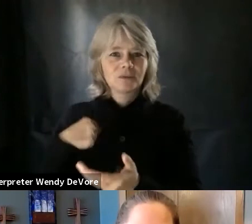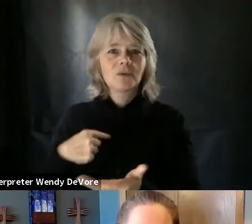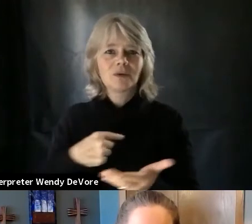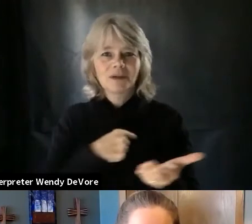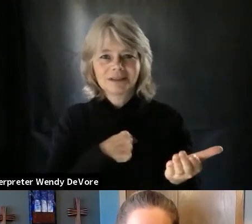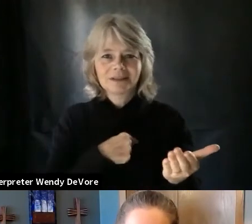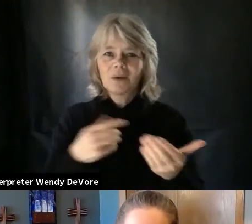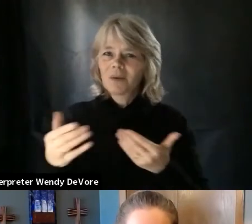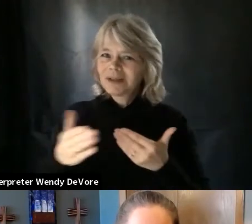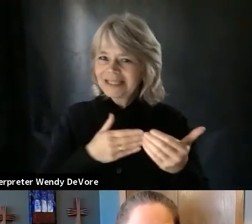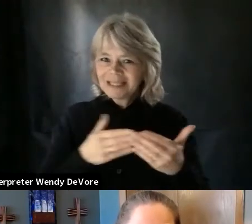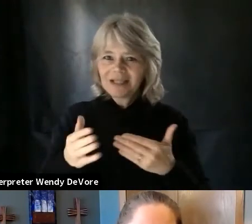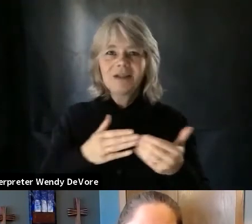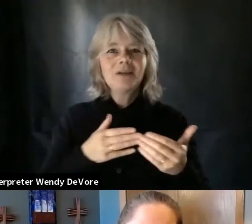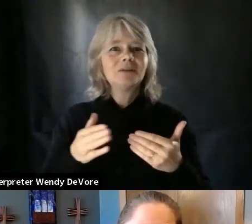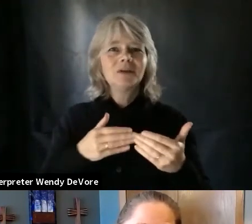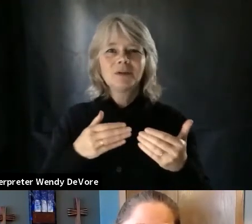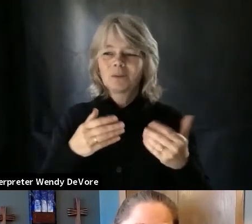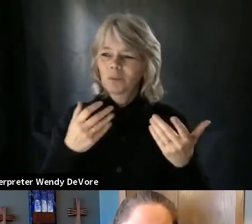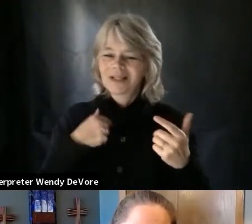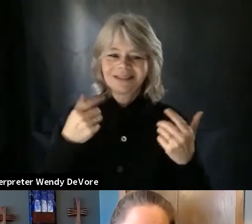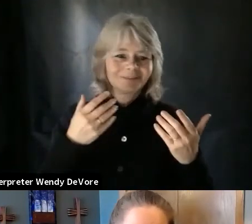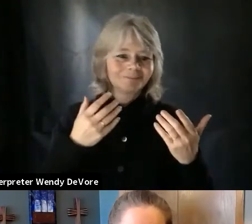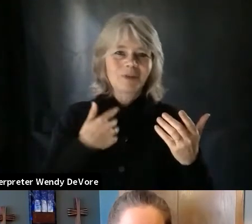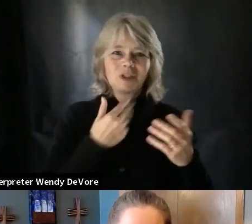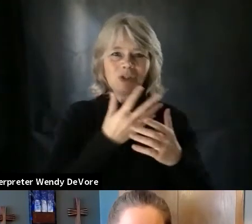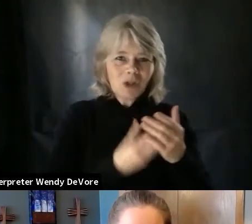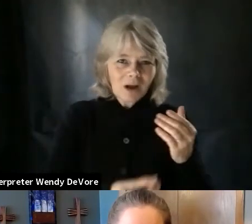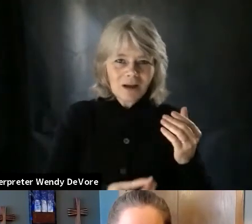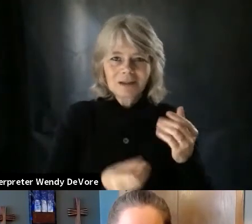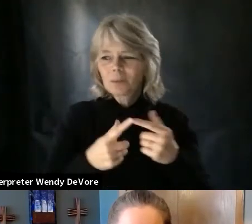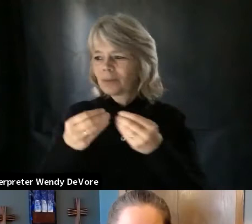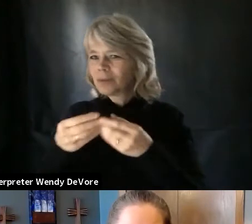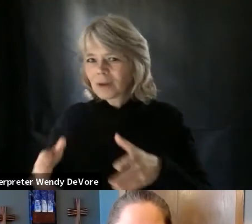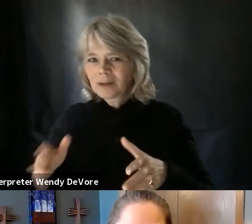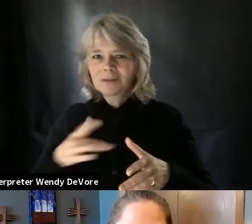even in the midst of loss and sadness.